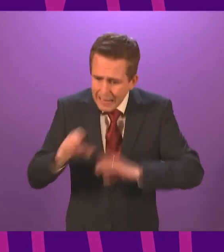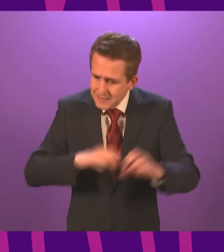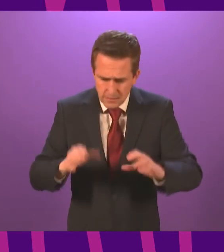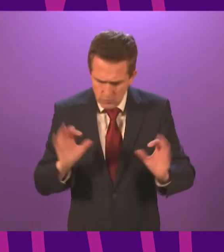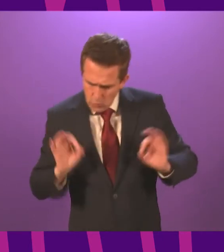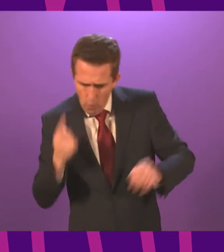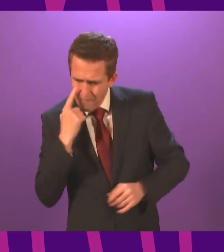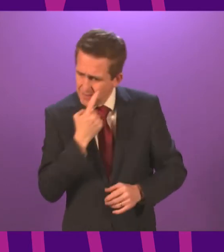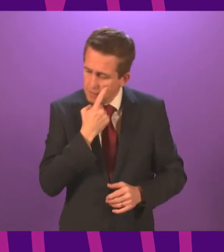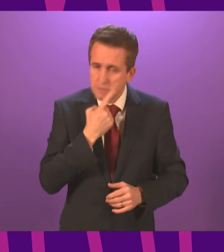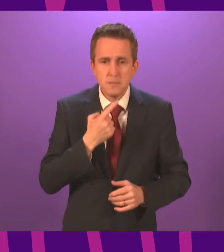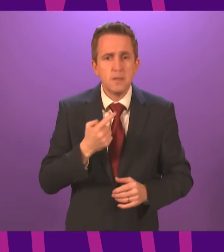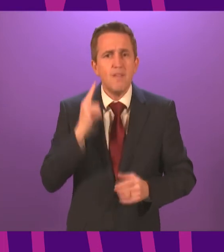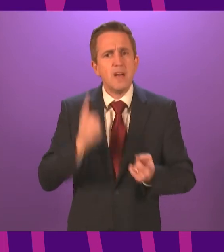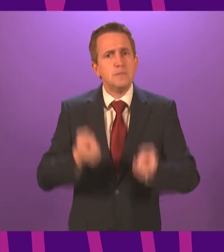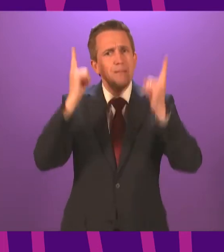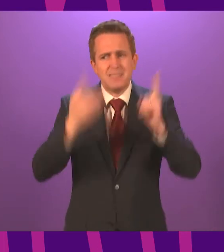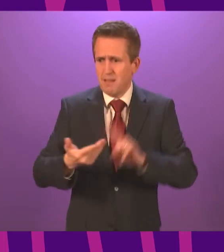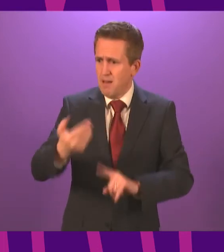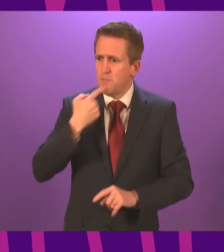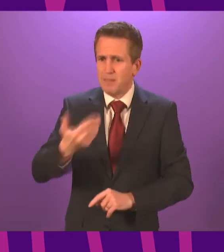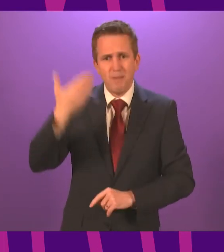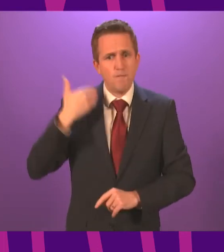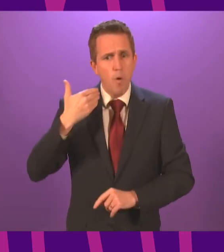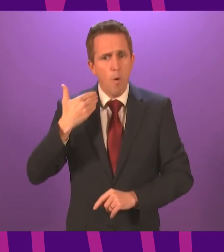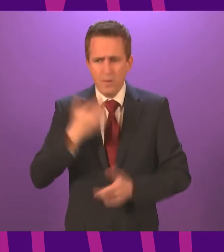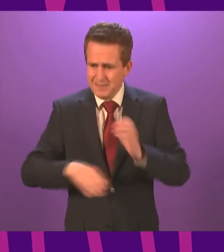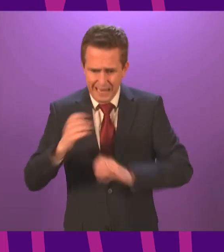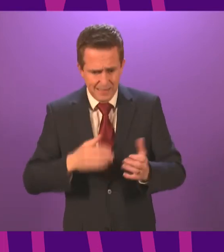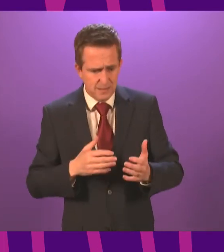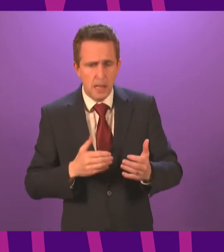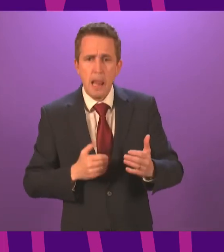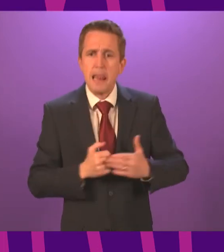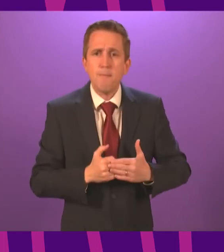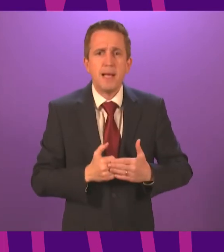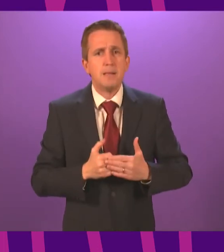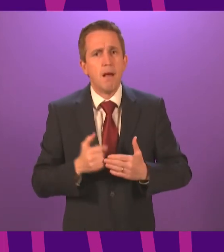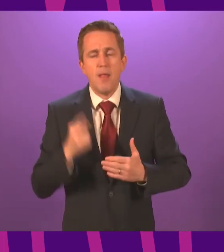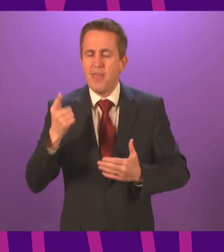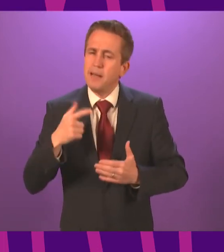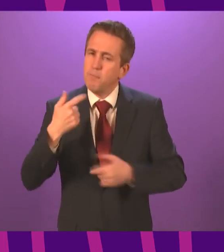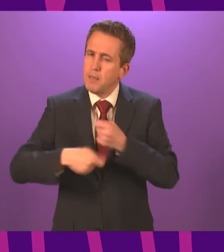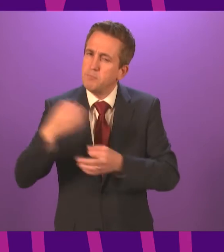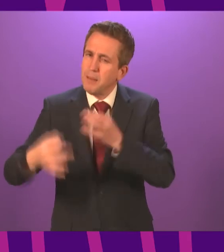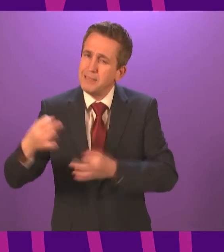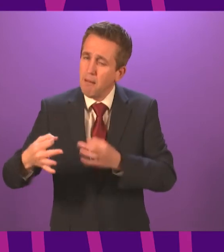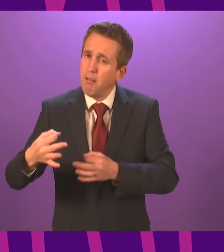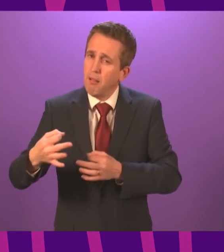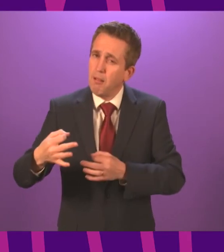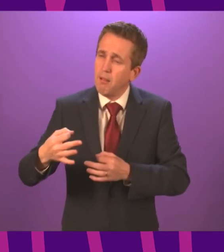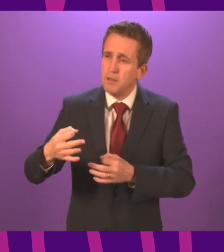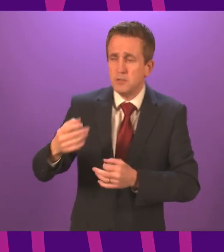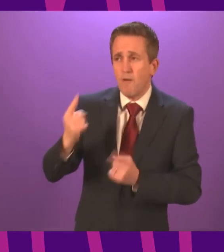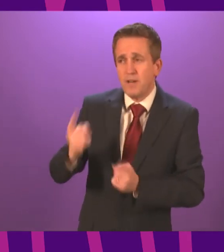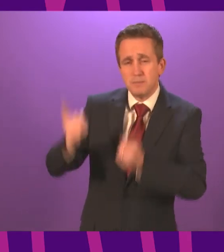the science takes us so far, then decisions are political. My plea is that the government make it clear that